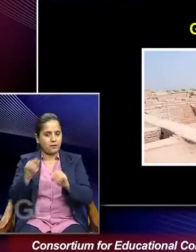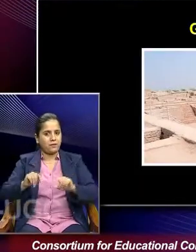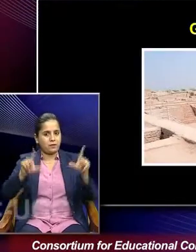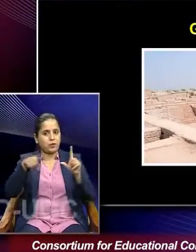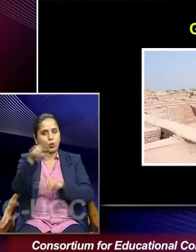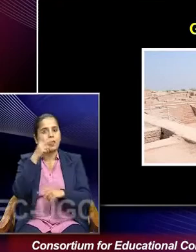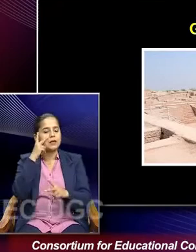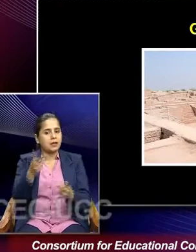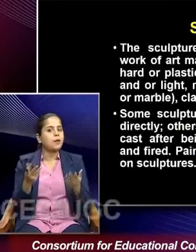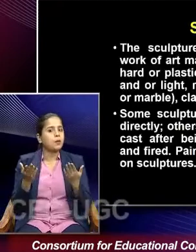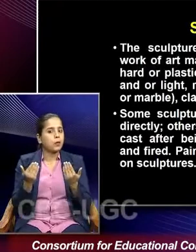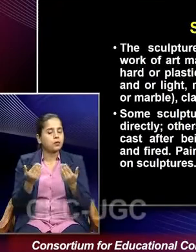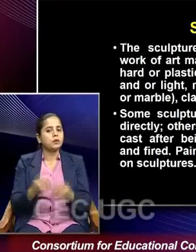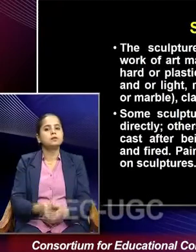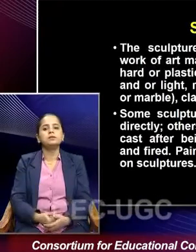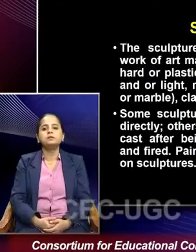screen.